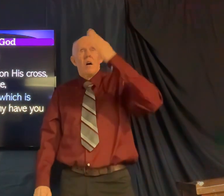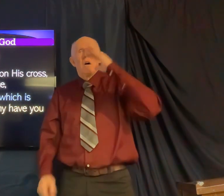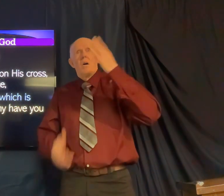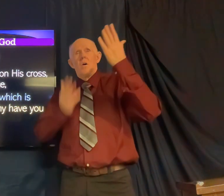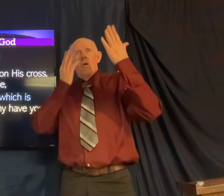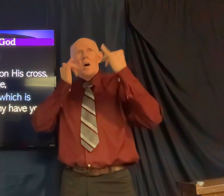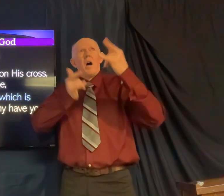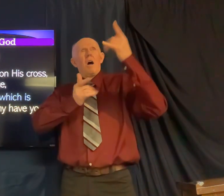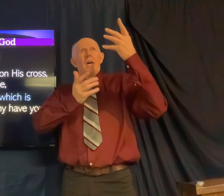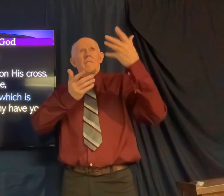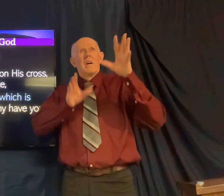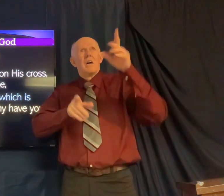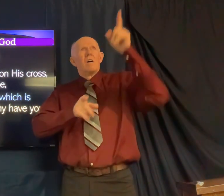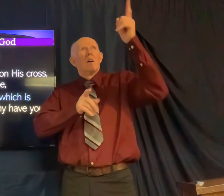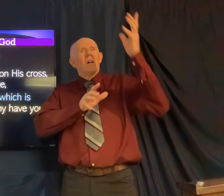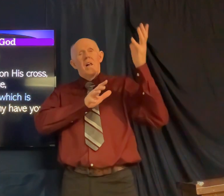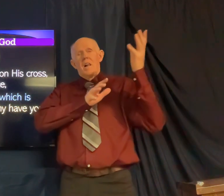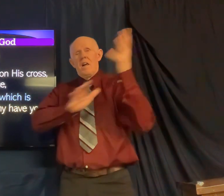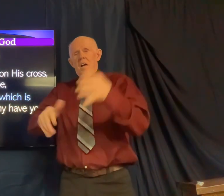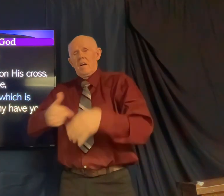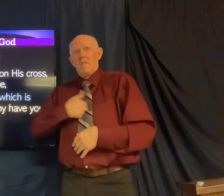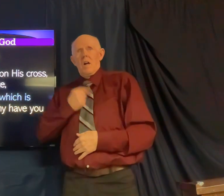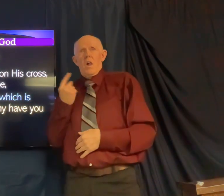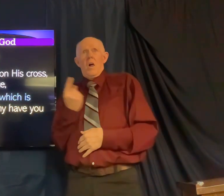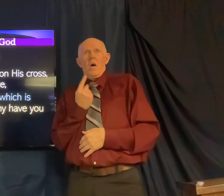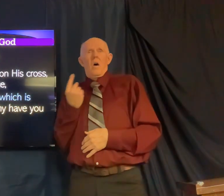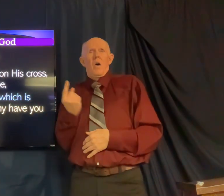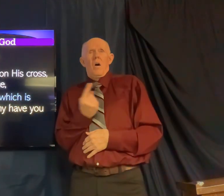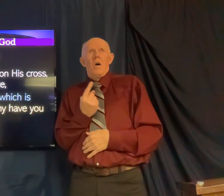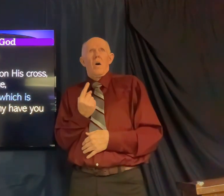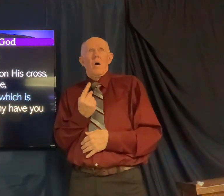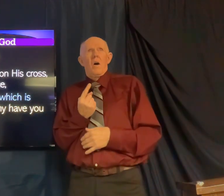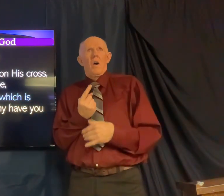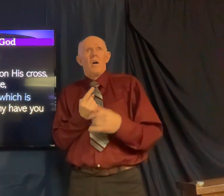my God, why have you left me alone?"